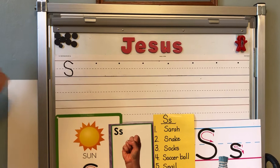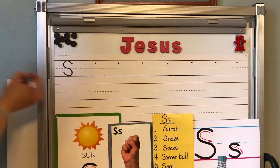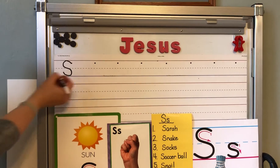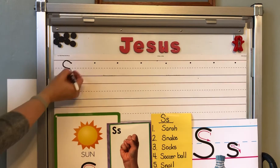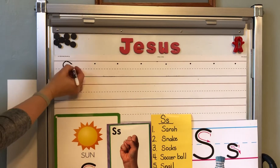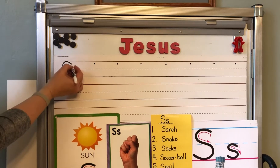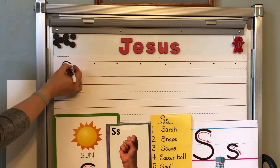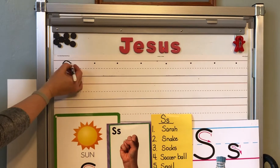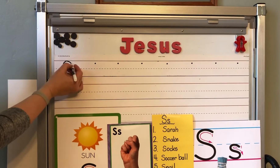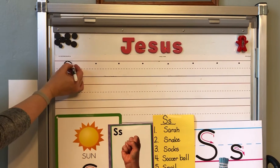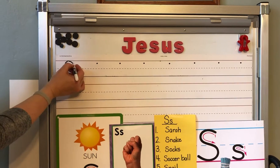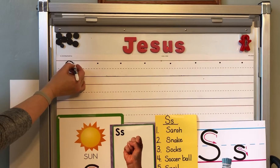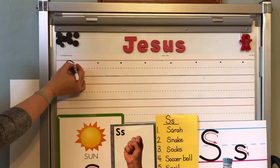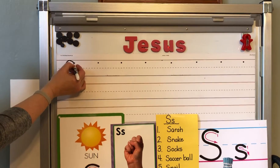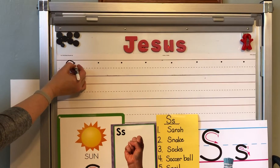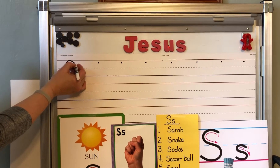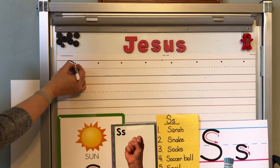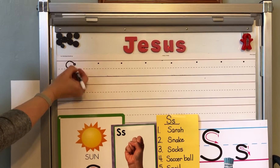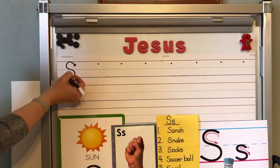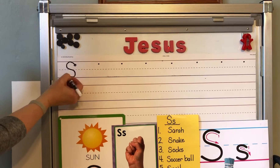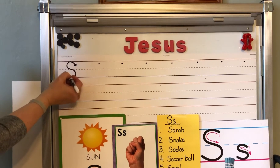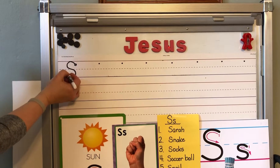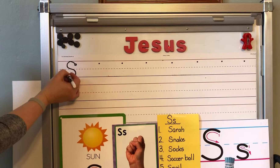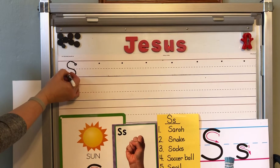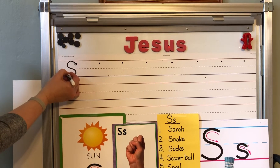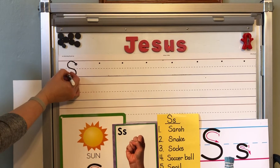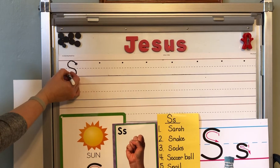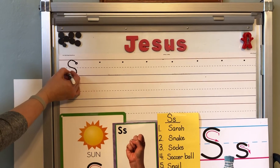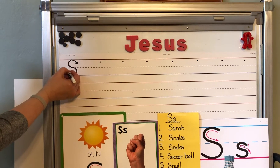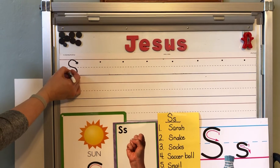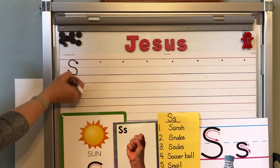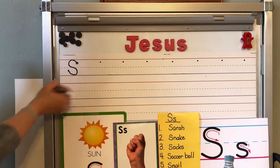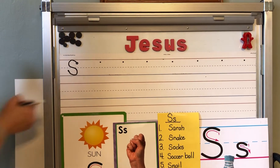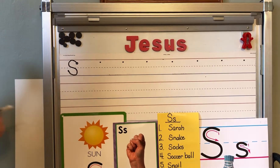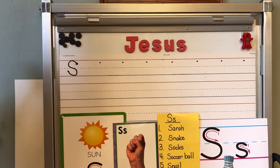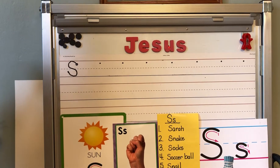shake. Here, this is the little snake head, and here's his tail.